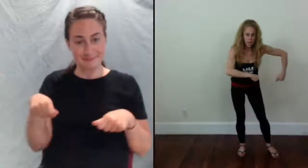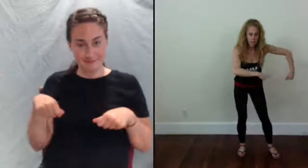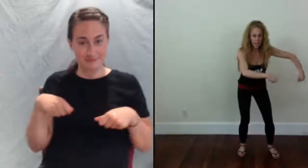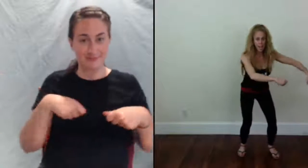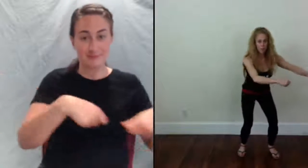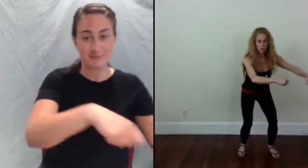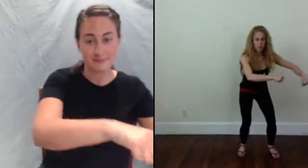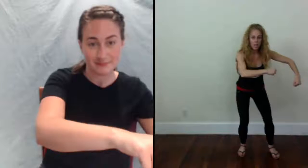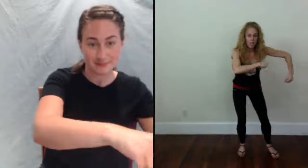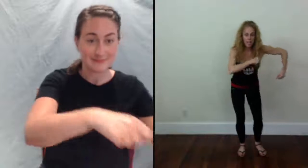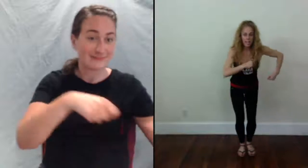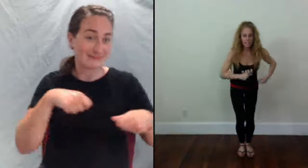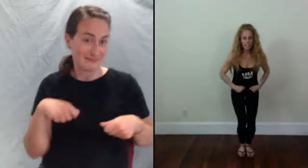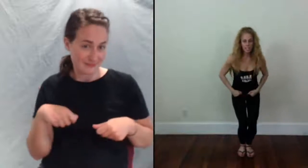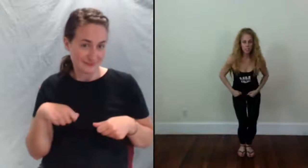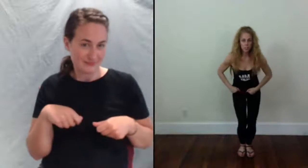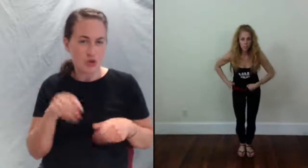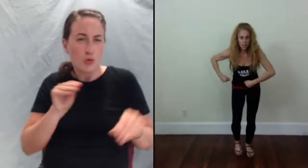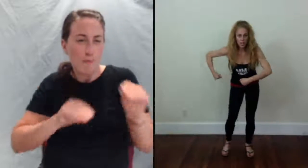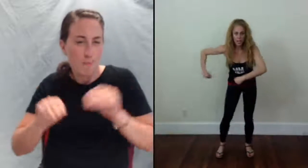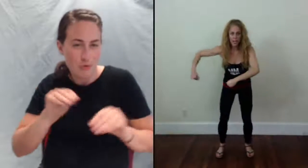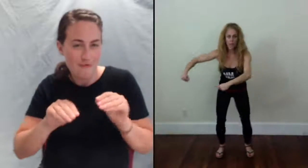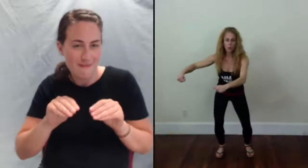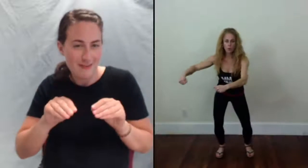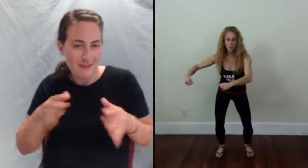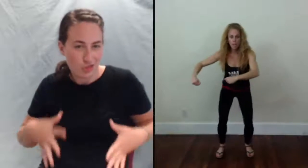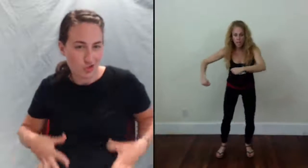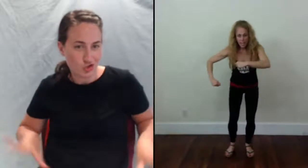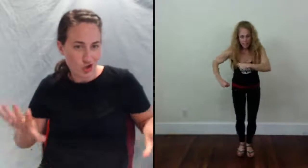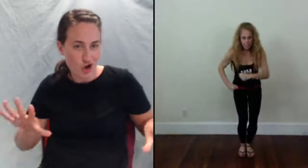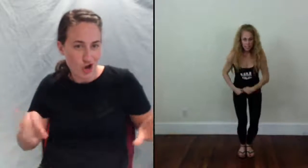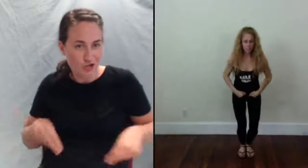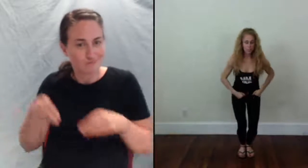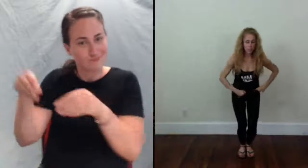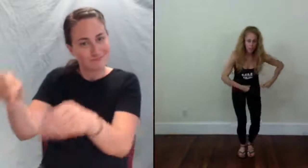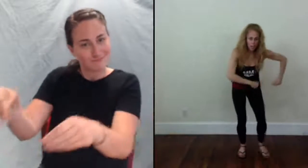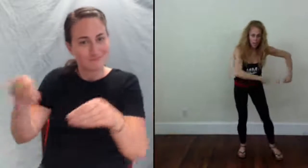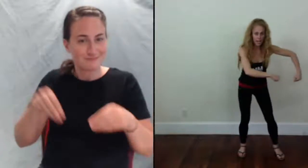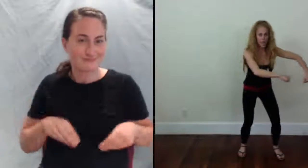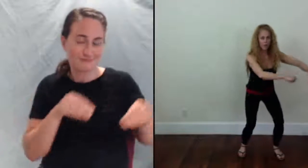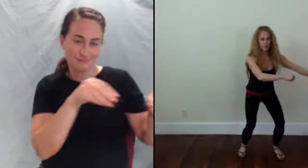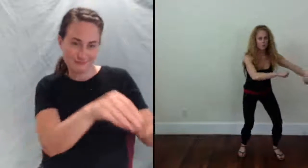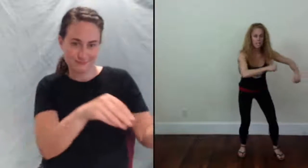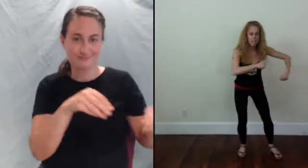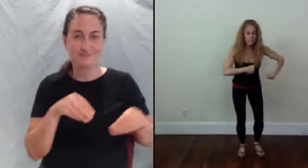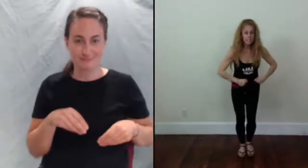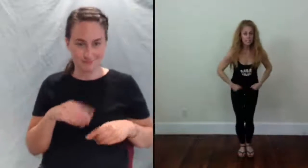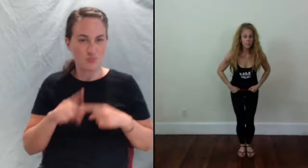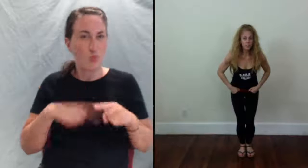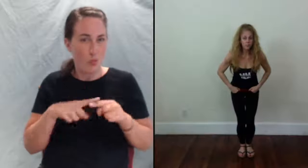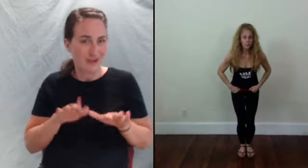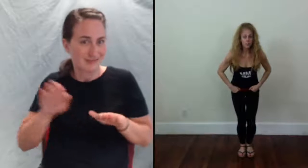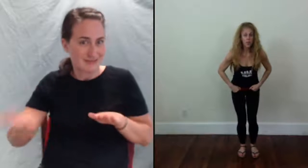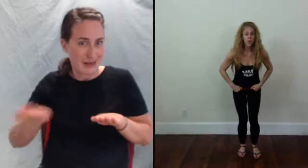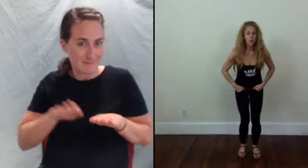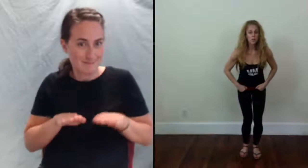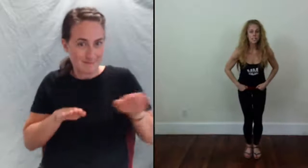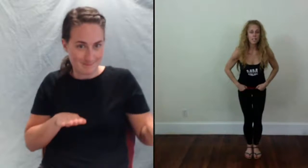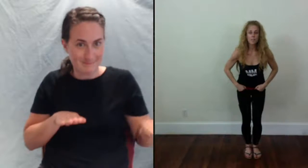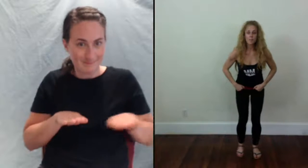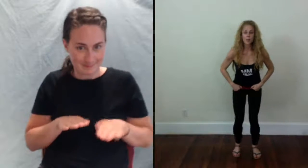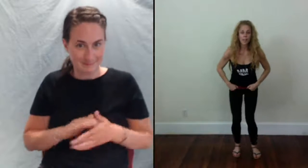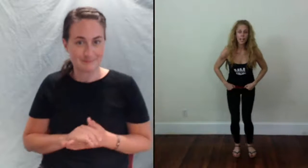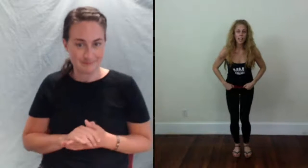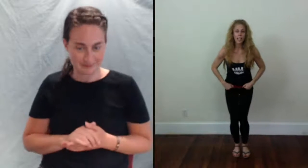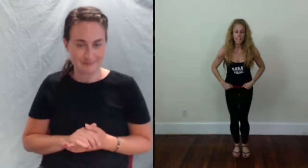center and out and center and out and center and out and center. And